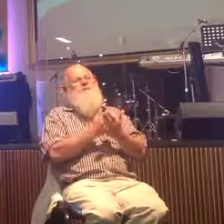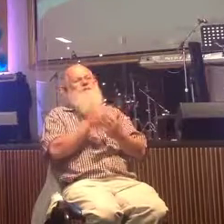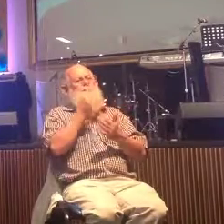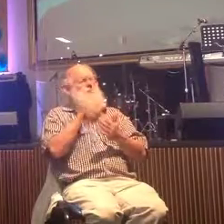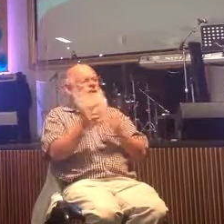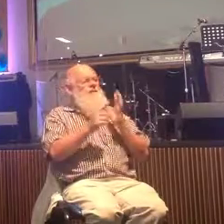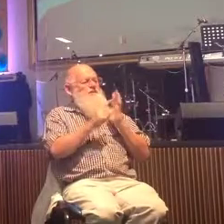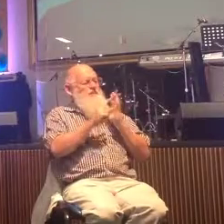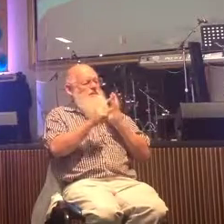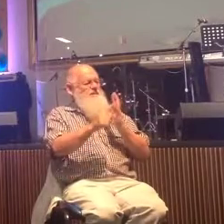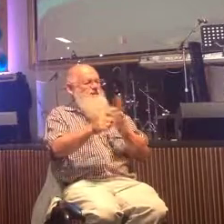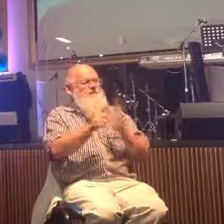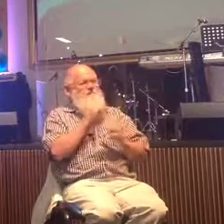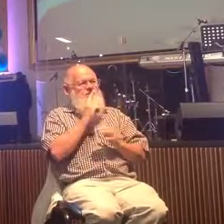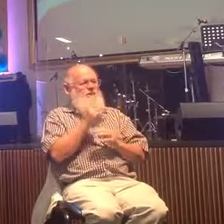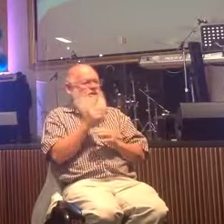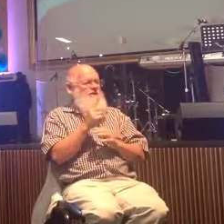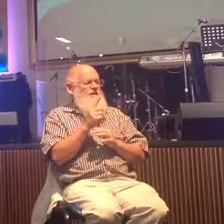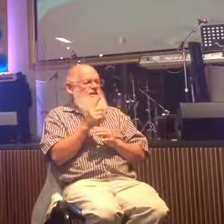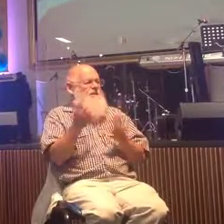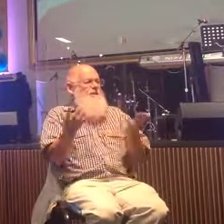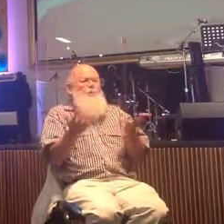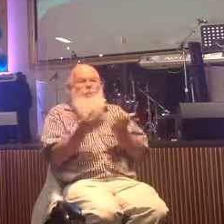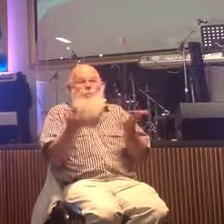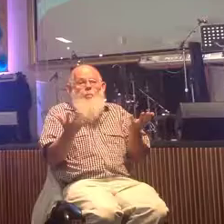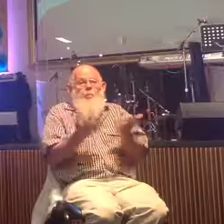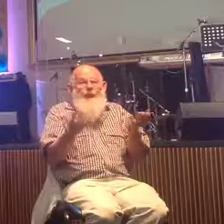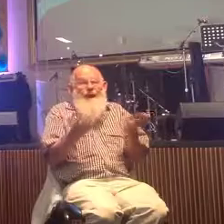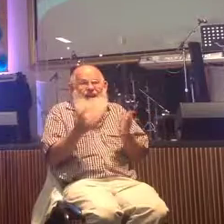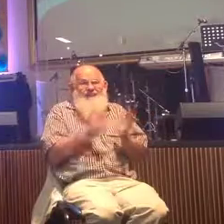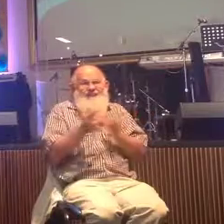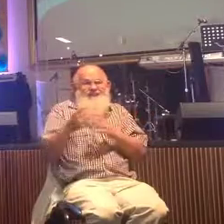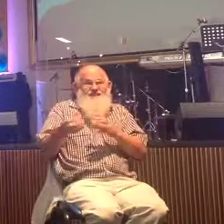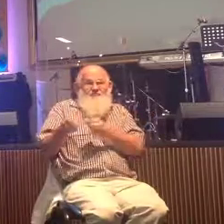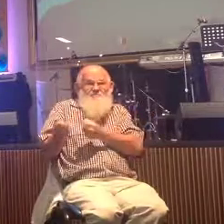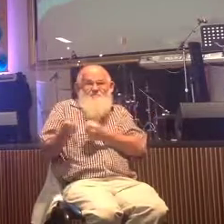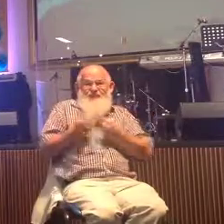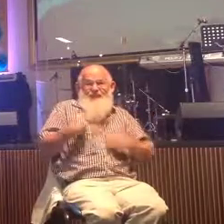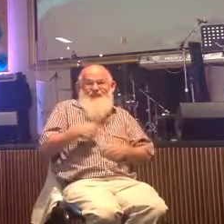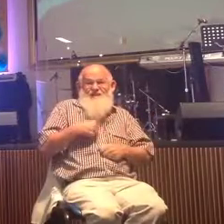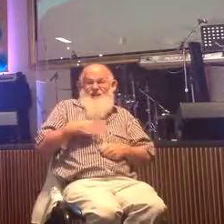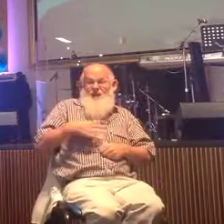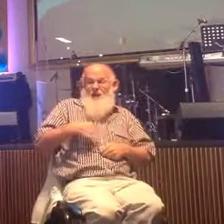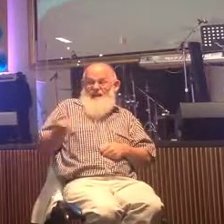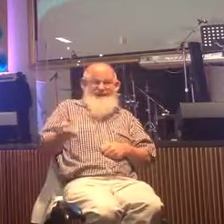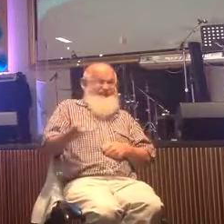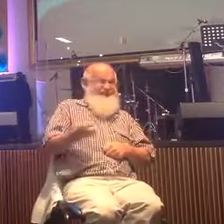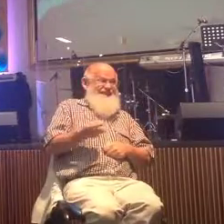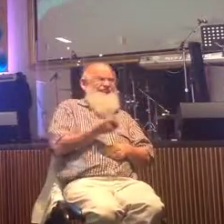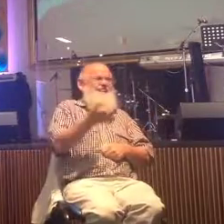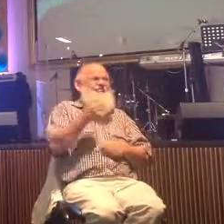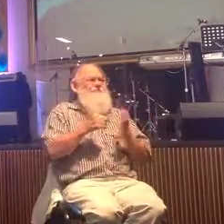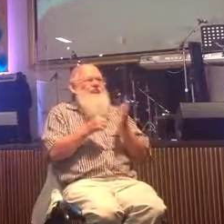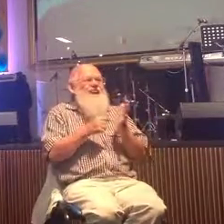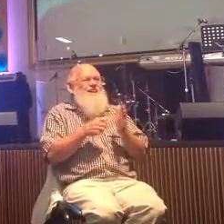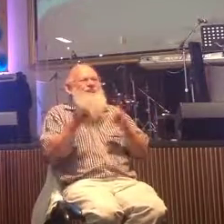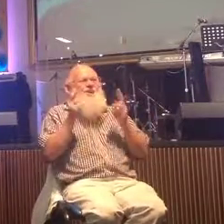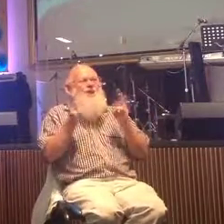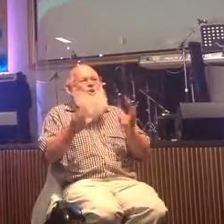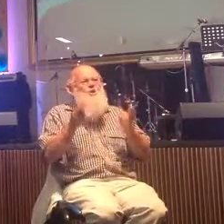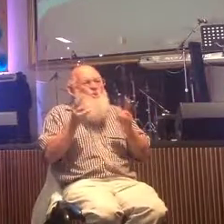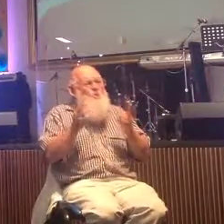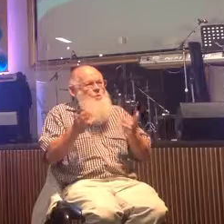These disciples said, they would have said something like, where has he taken us? They were taken by Jesus out of the usual,